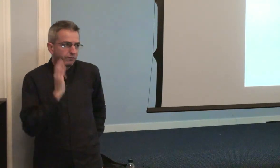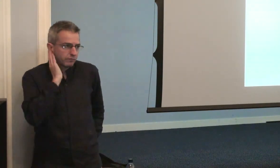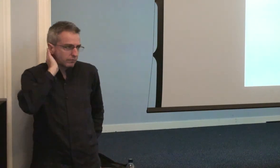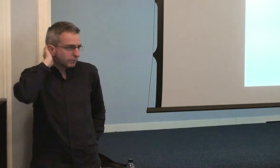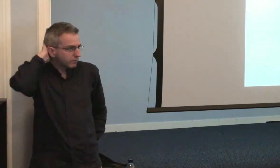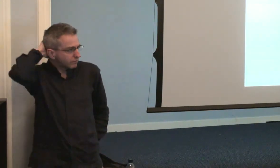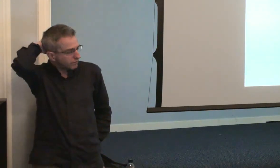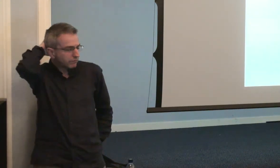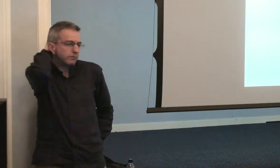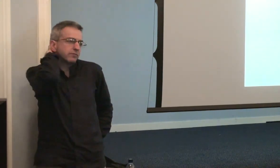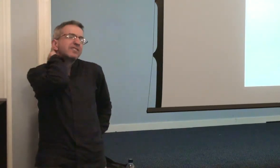Last question.